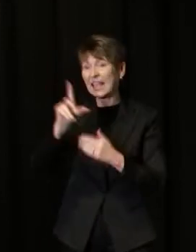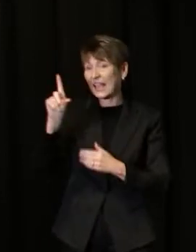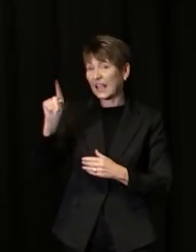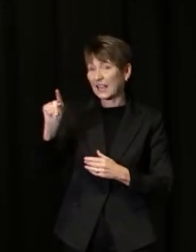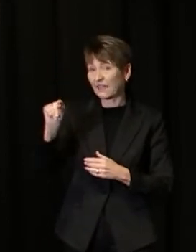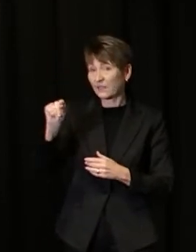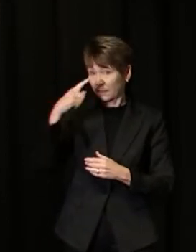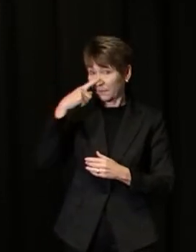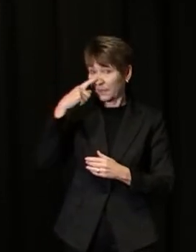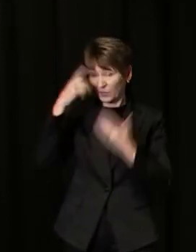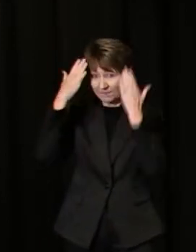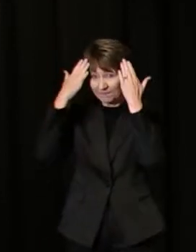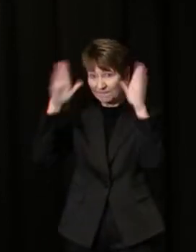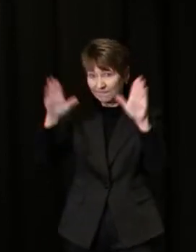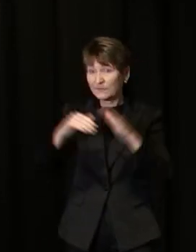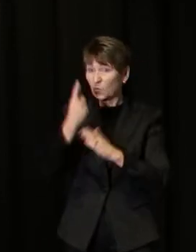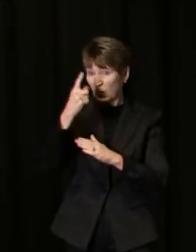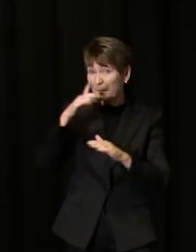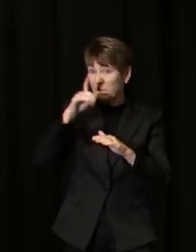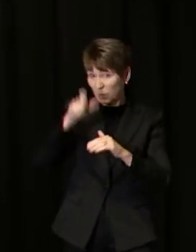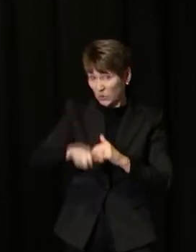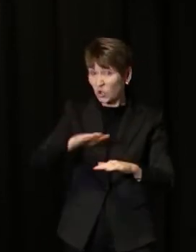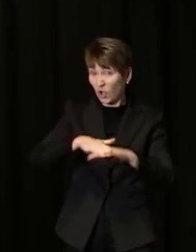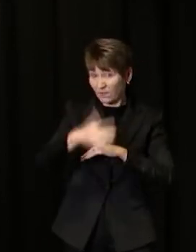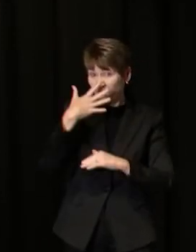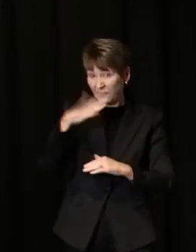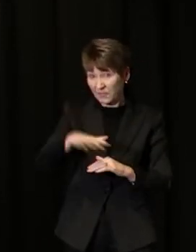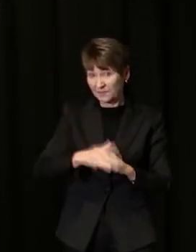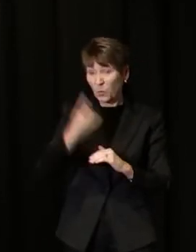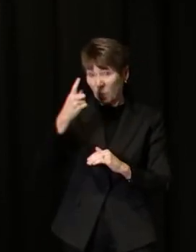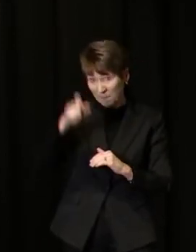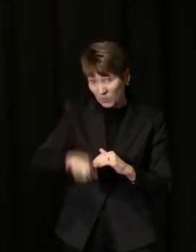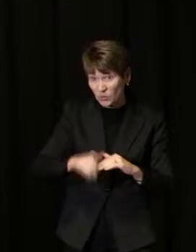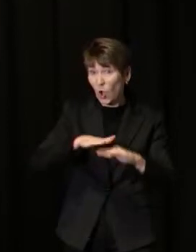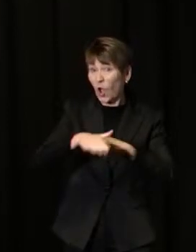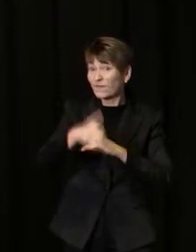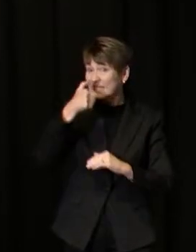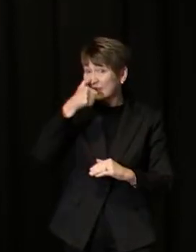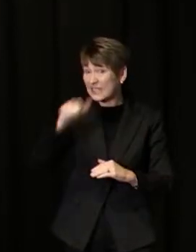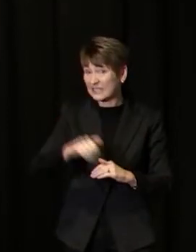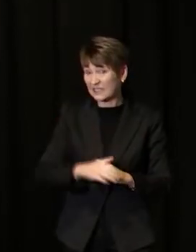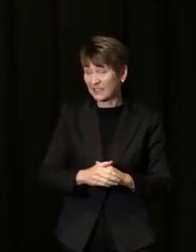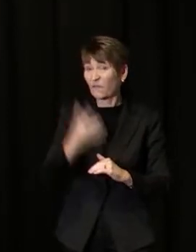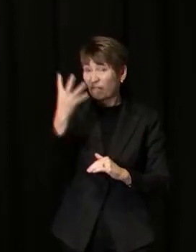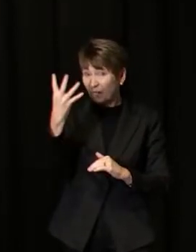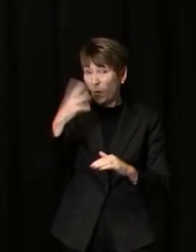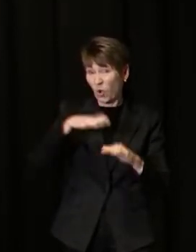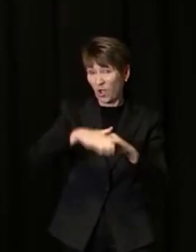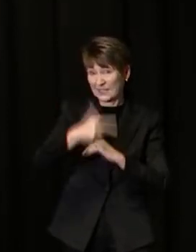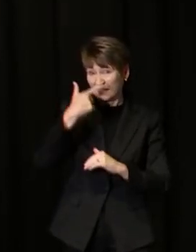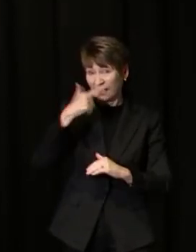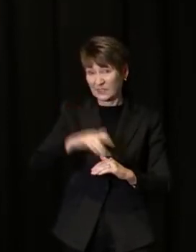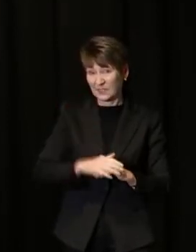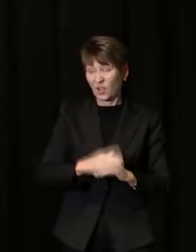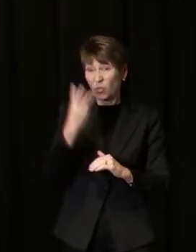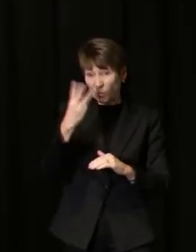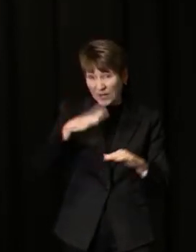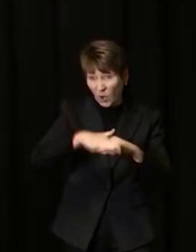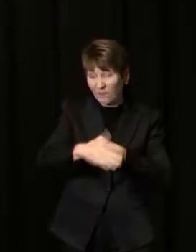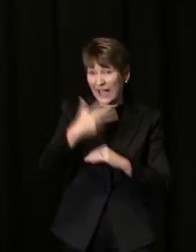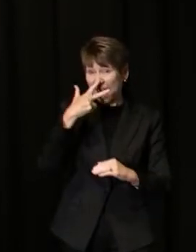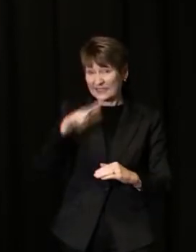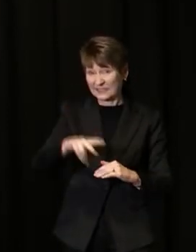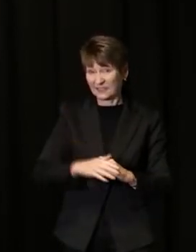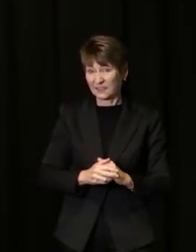from the coronavirus, one in their 50s, one in their 60s, four in their 70s, three in their 80s,